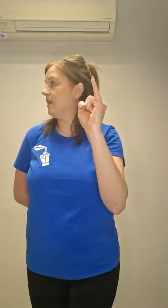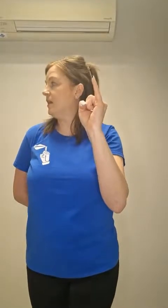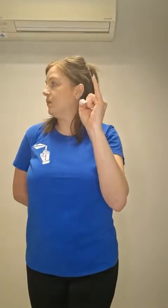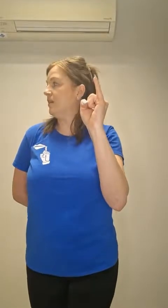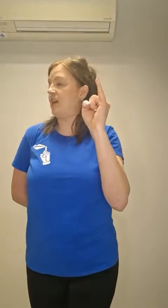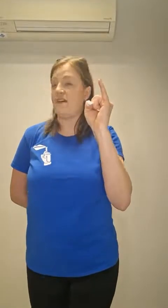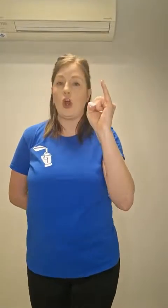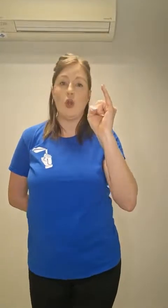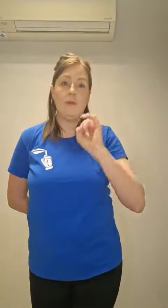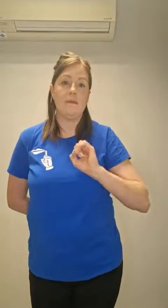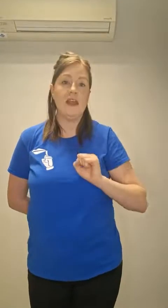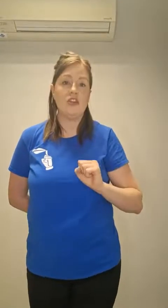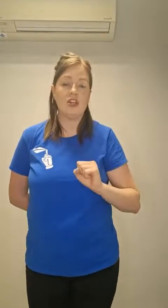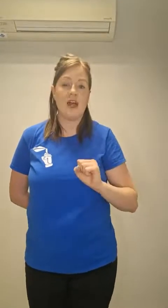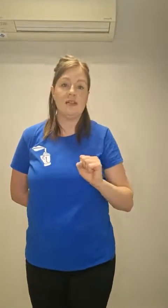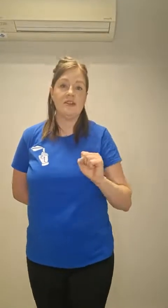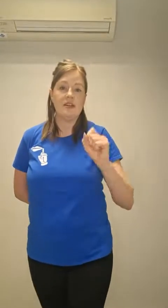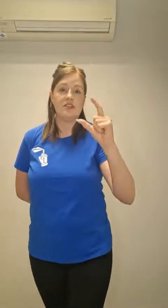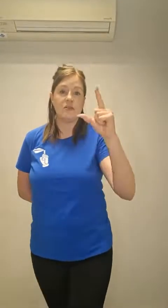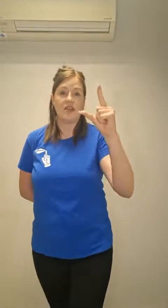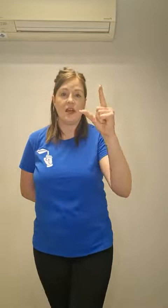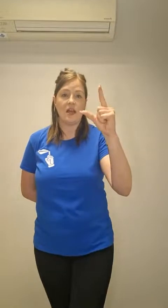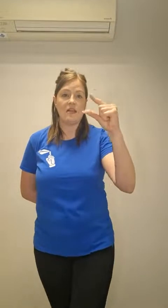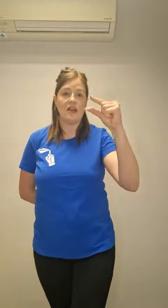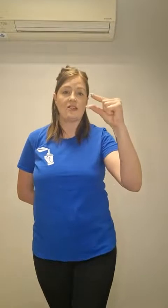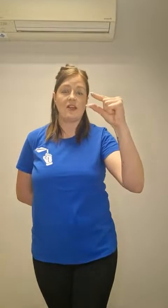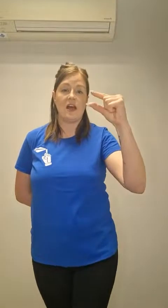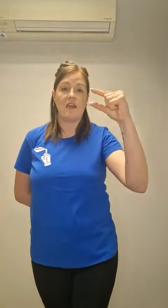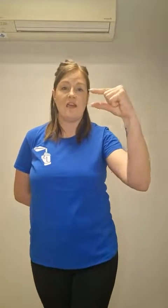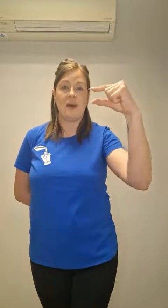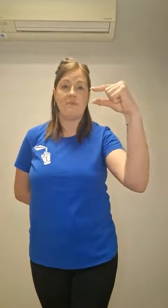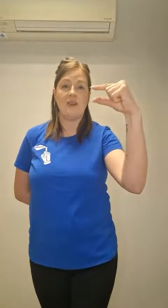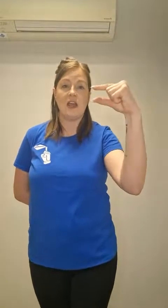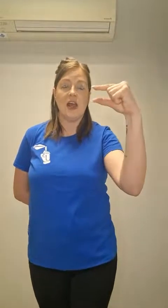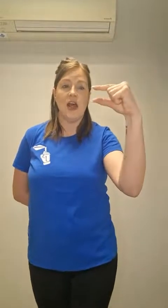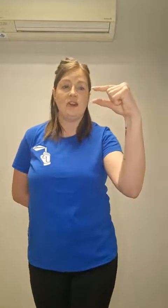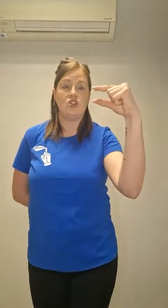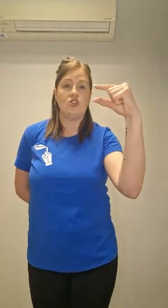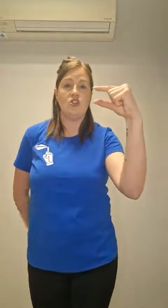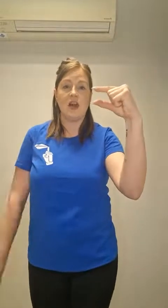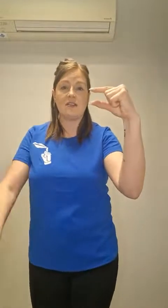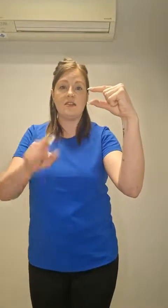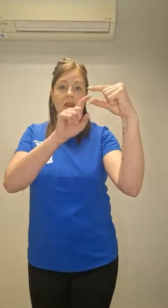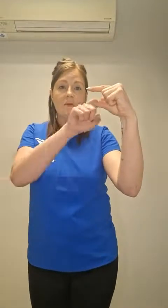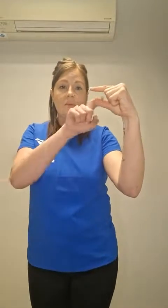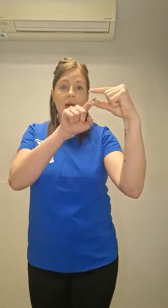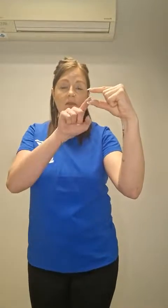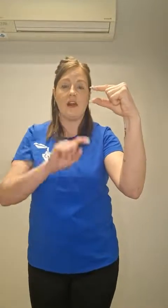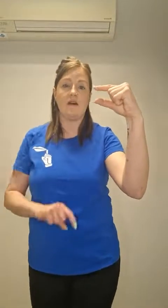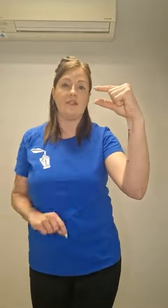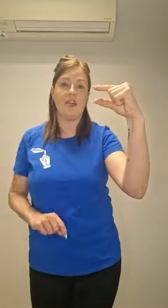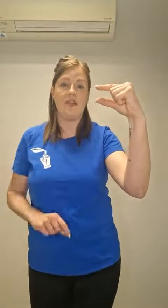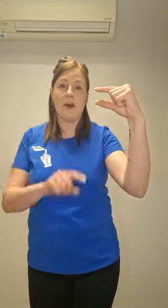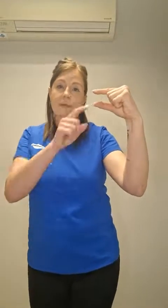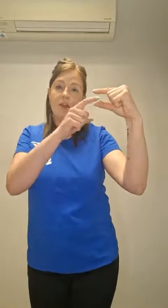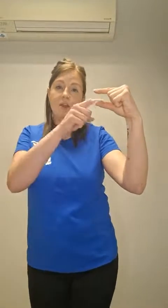We then have an open pinched hand, so take our index and our thumb and just keep them parallel together, but